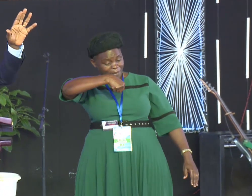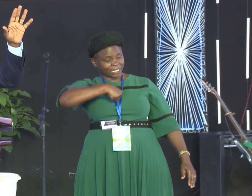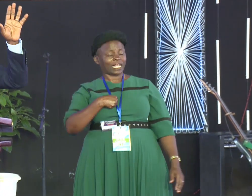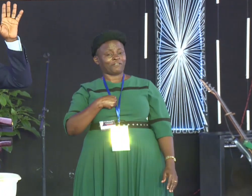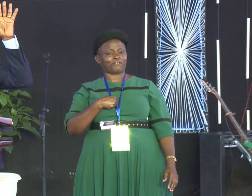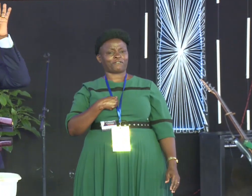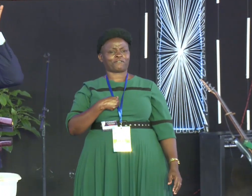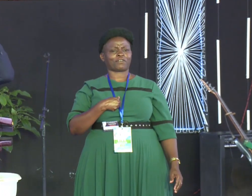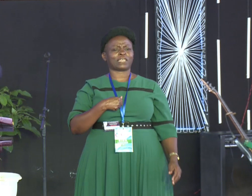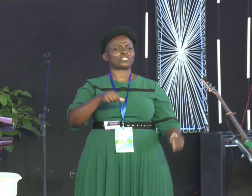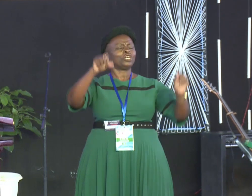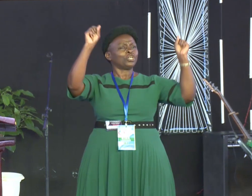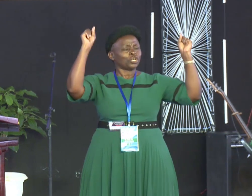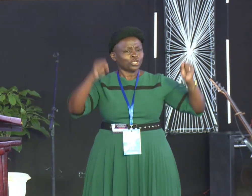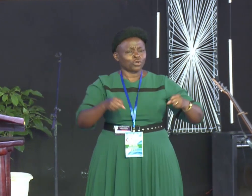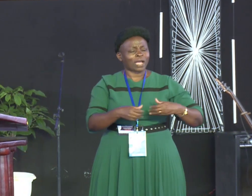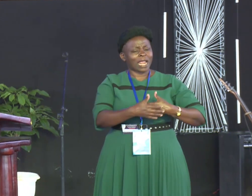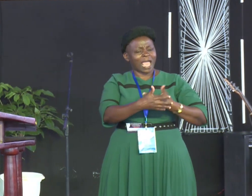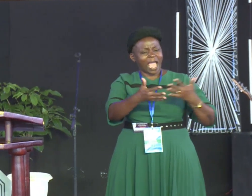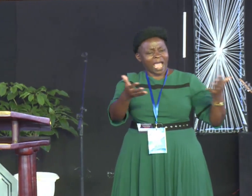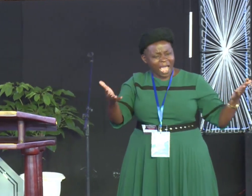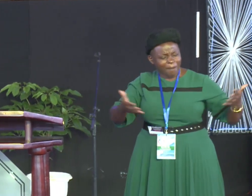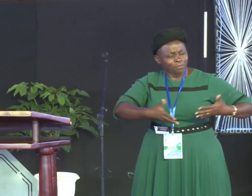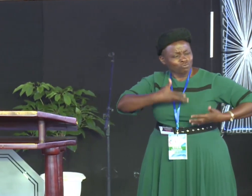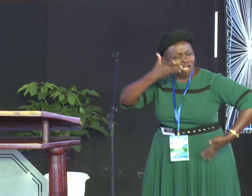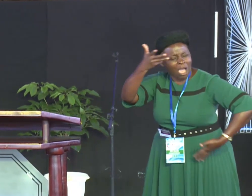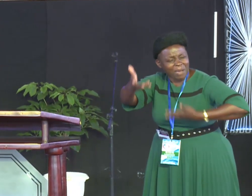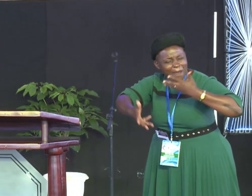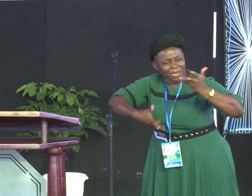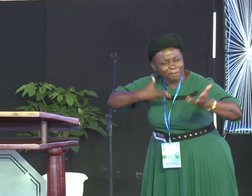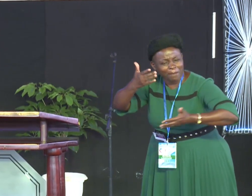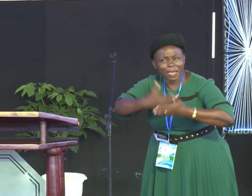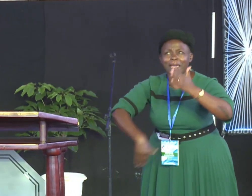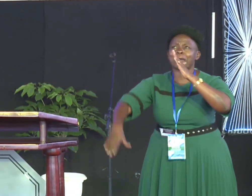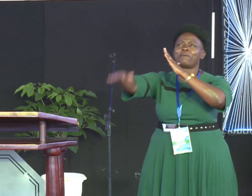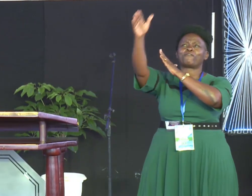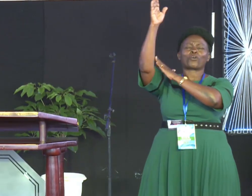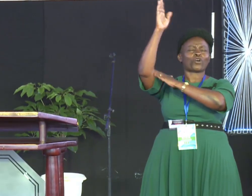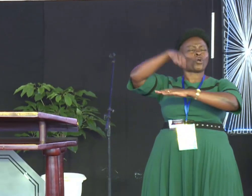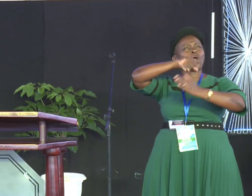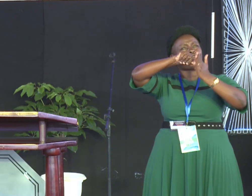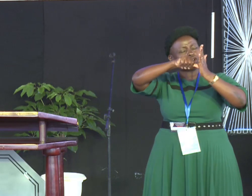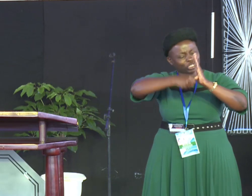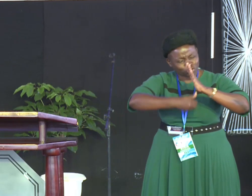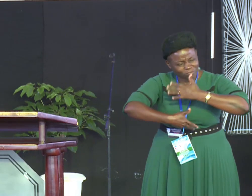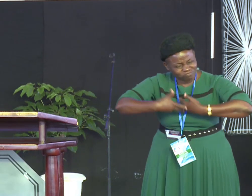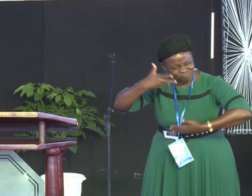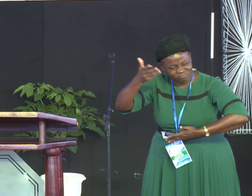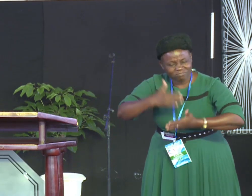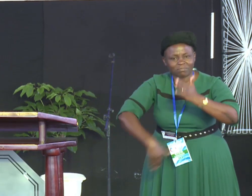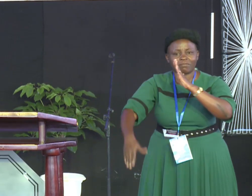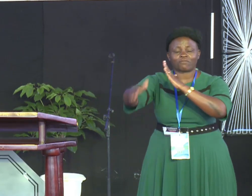and myself today. Osobole okwanjula ensonga zo maaso ga Mukama. That you present your cases before the Lord. Bible egamya mu Balumbi sura